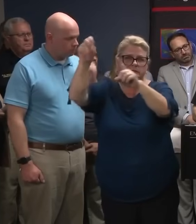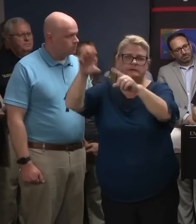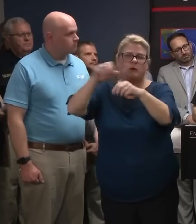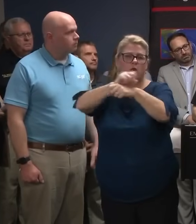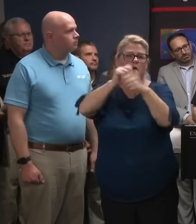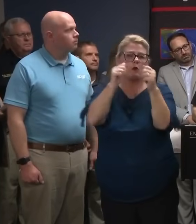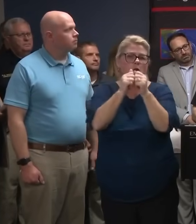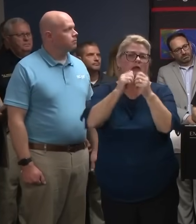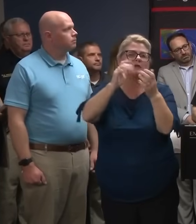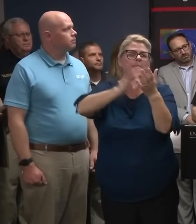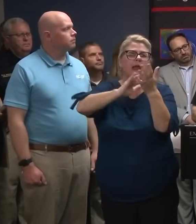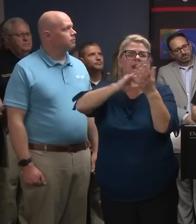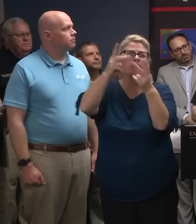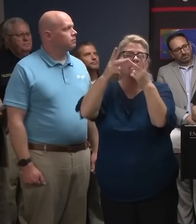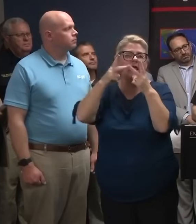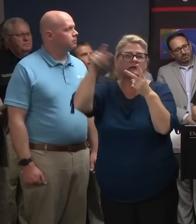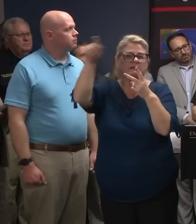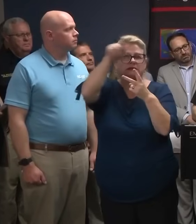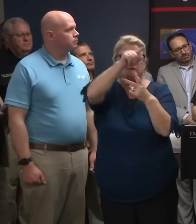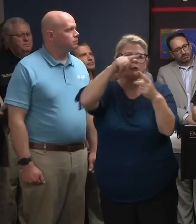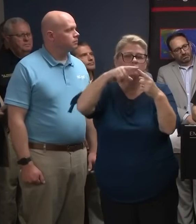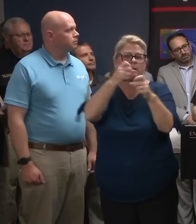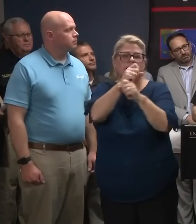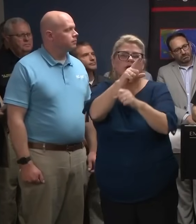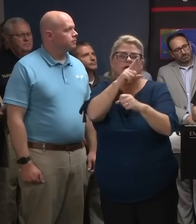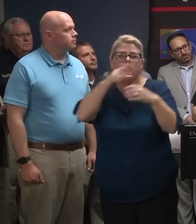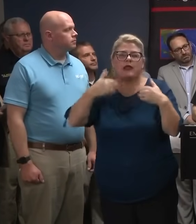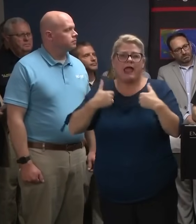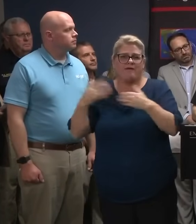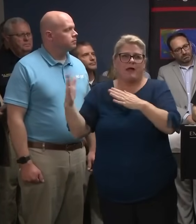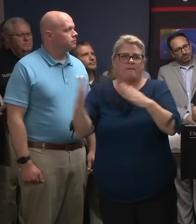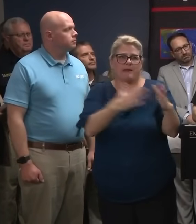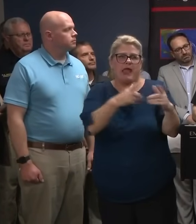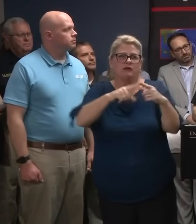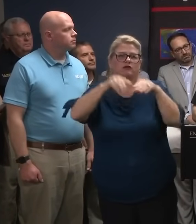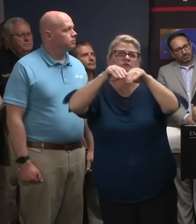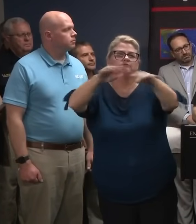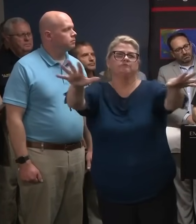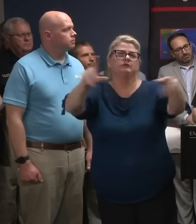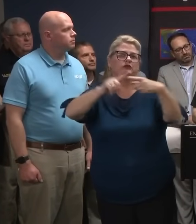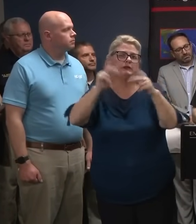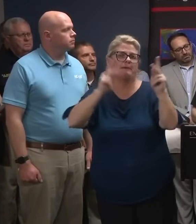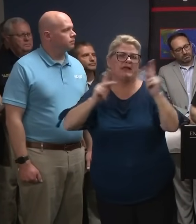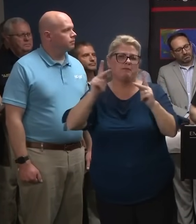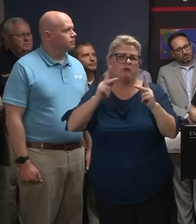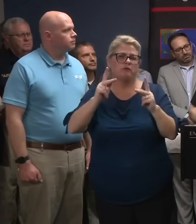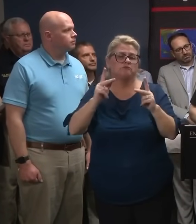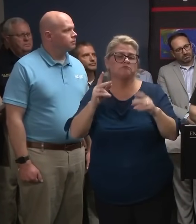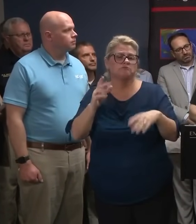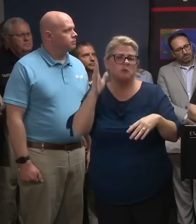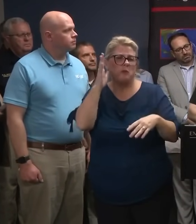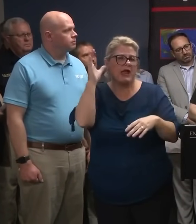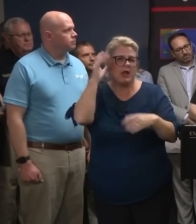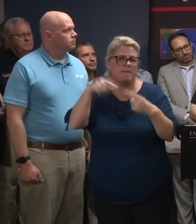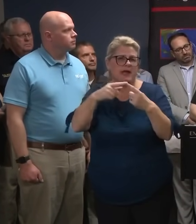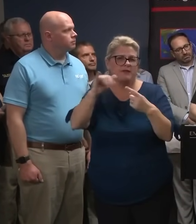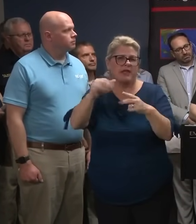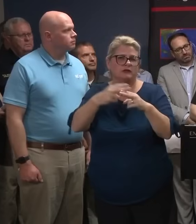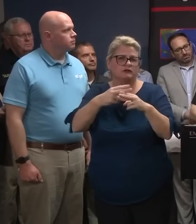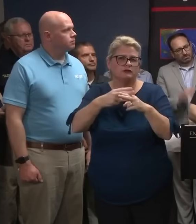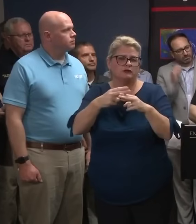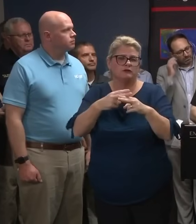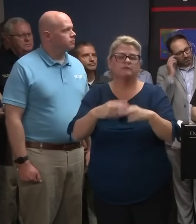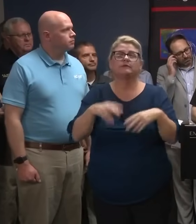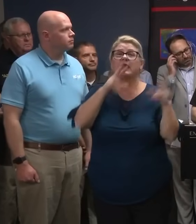counties and the medical facilities up there to develop a distribution plan, and you'll be hearing more about that very soon. Finally, just a couple of public